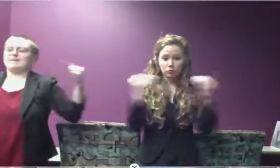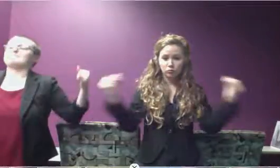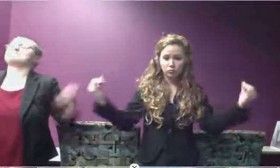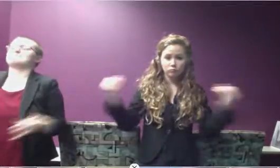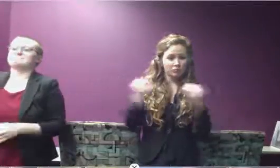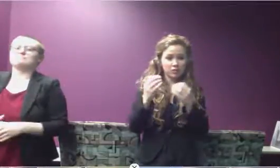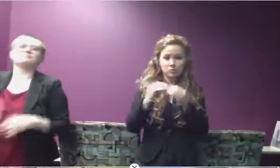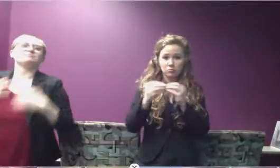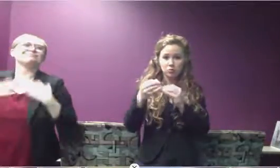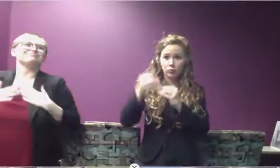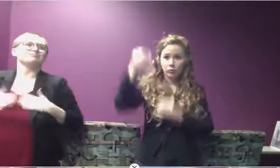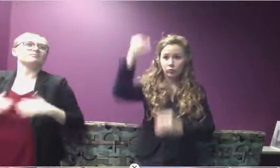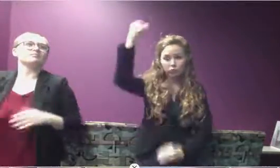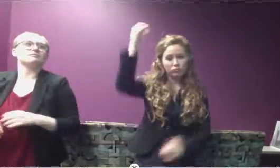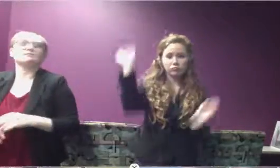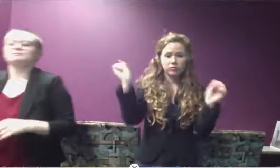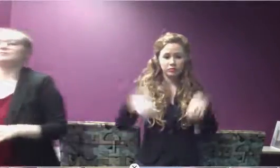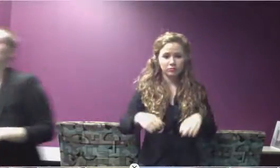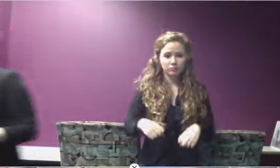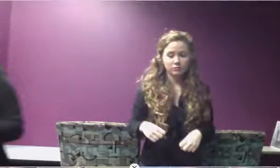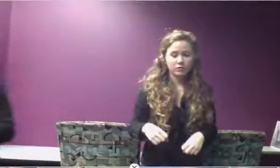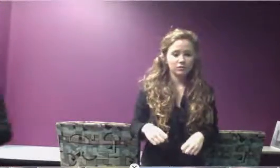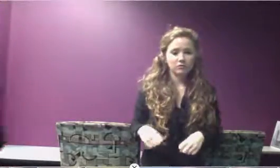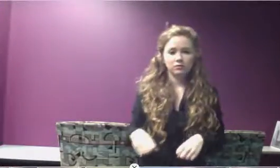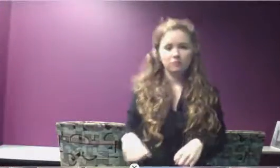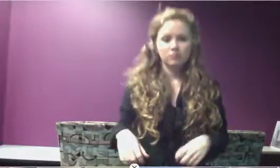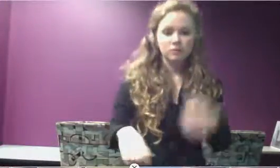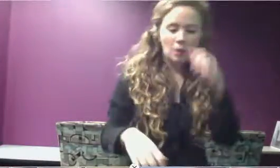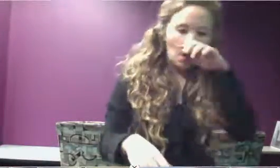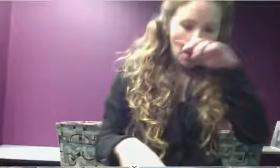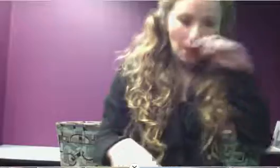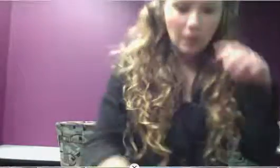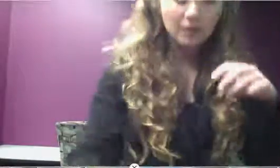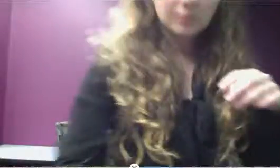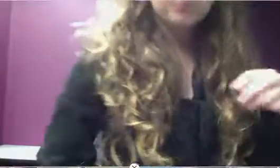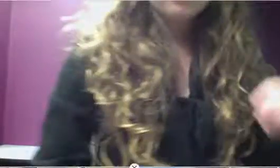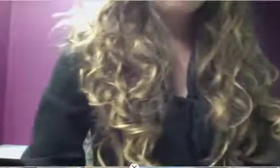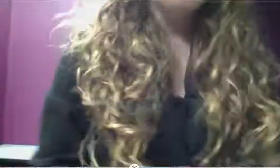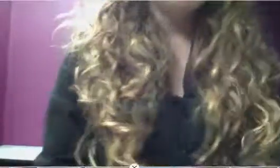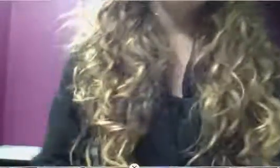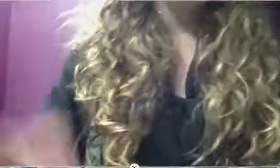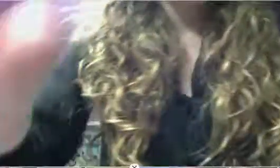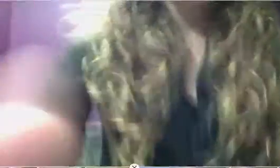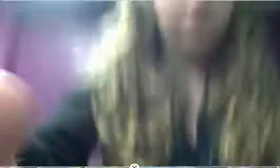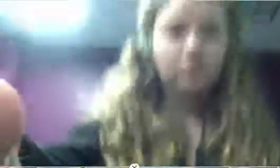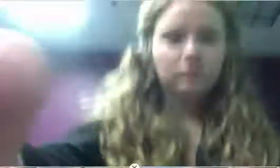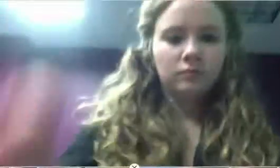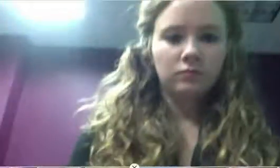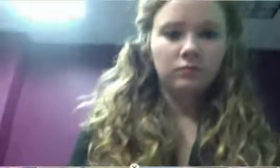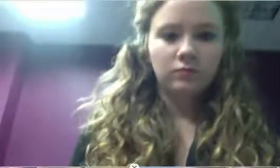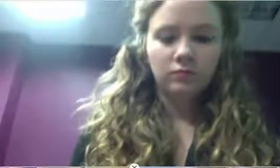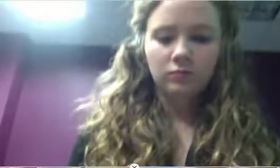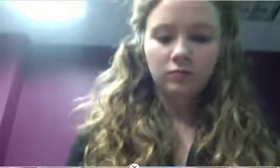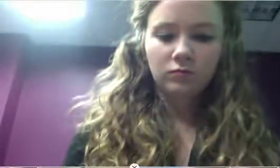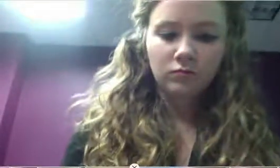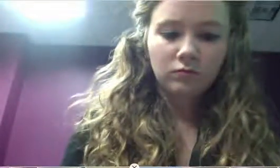You would use a number line like this, but either way, either number line can work.